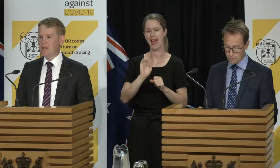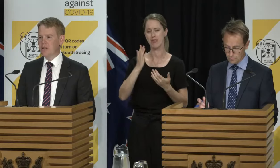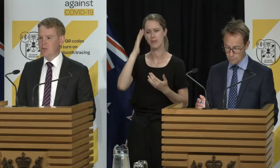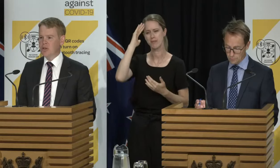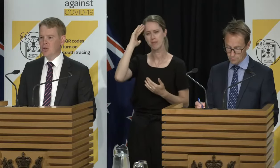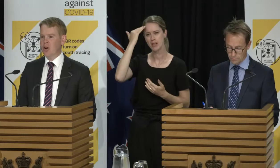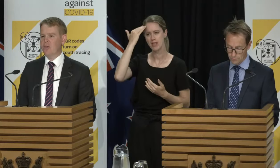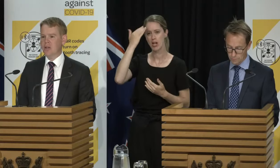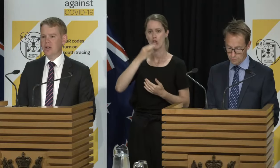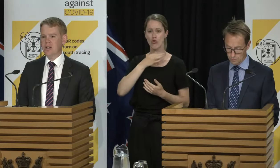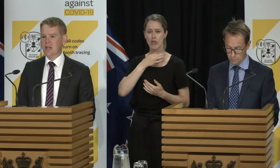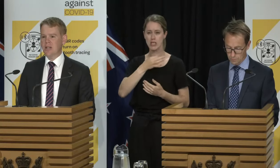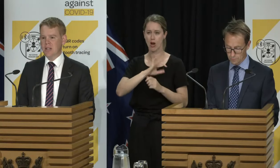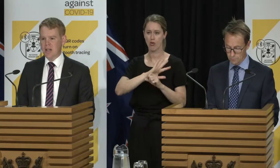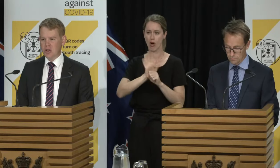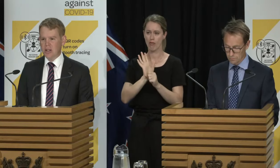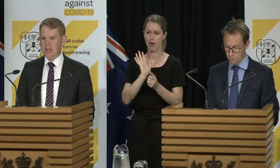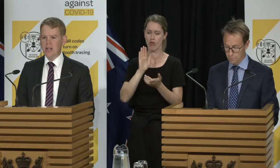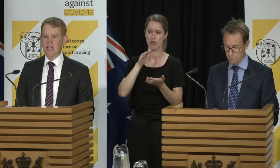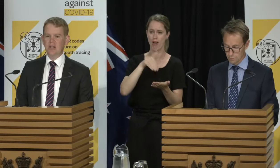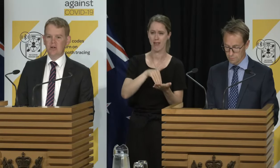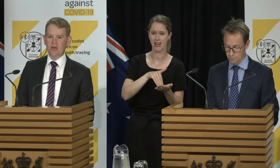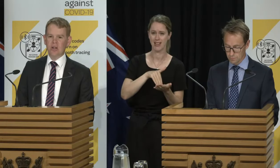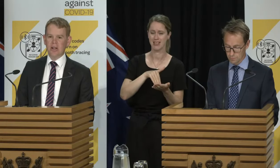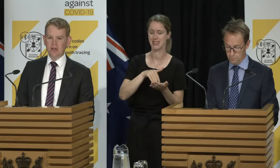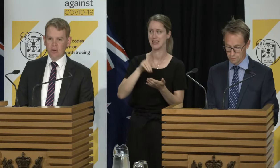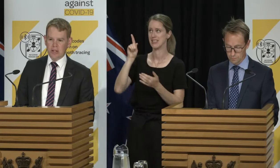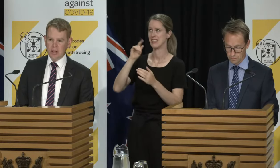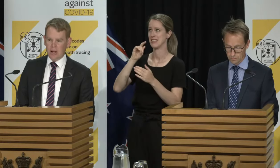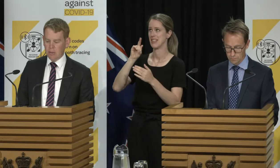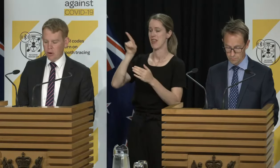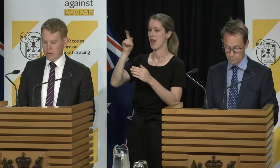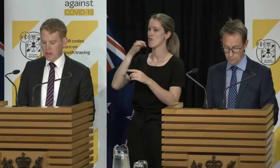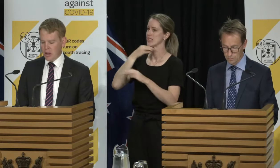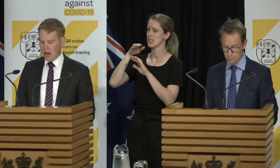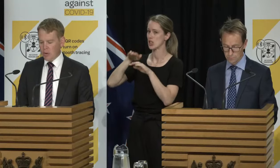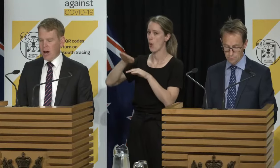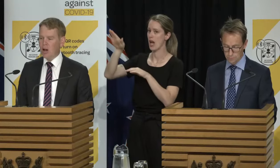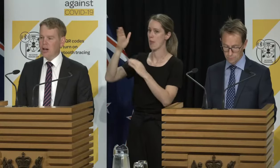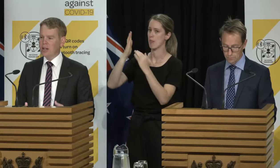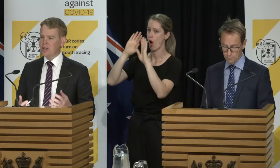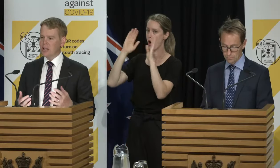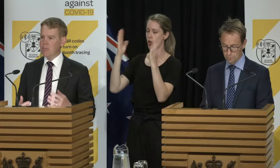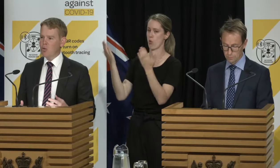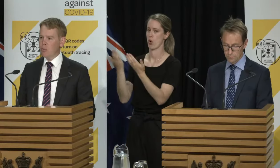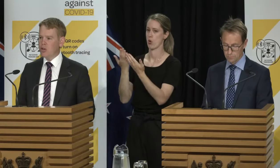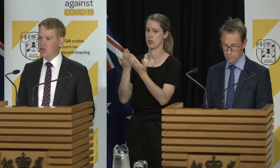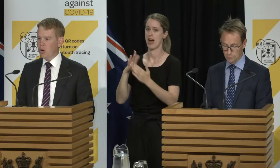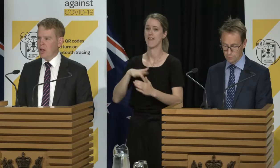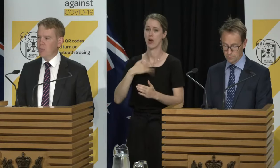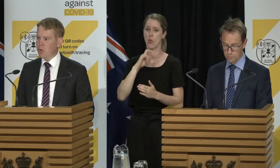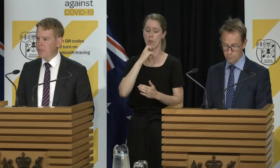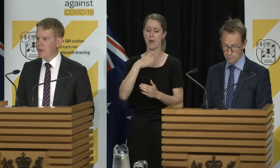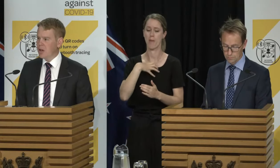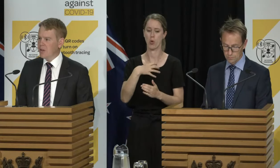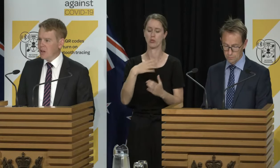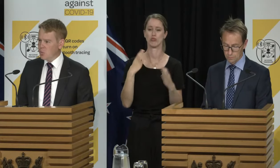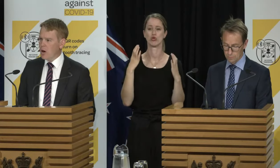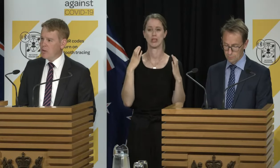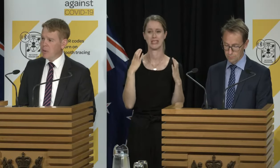remember that the risk of COVID-19 internationally continues to increase at the moment, and we are likely to see more pressure on our